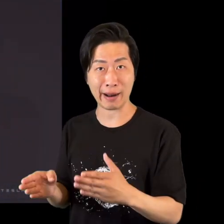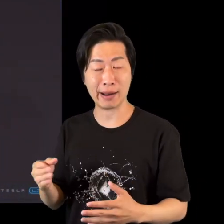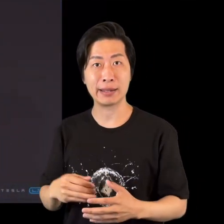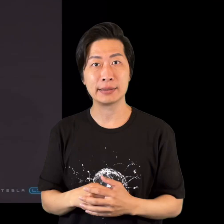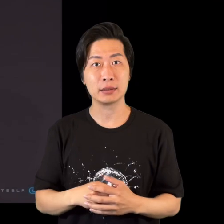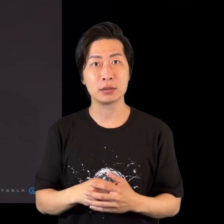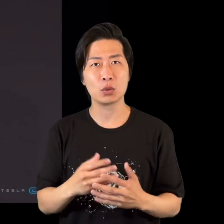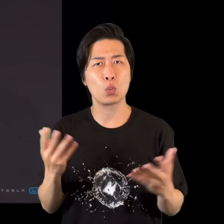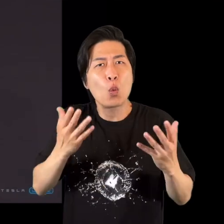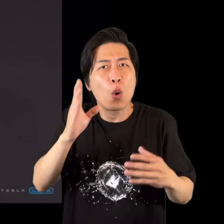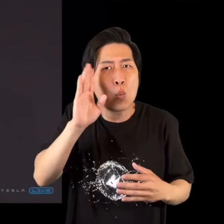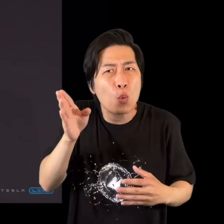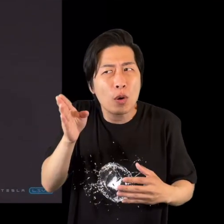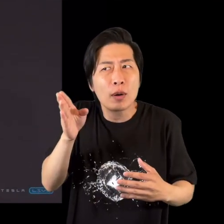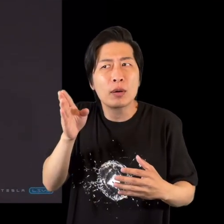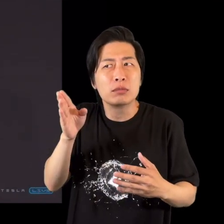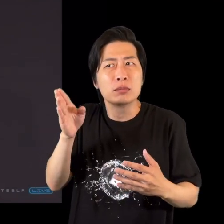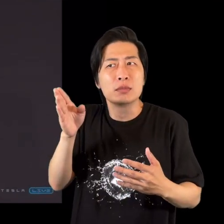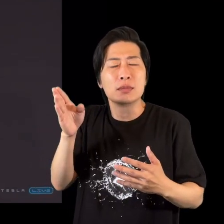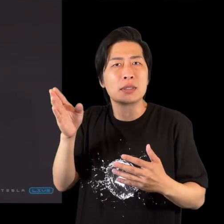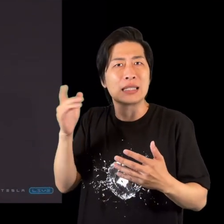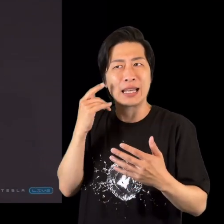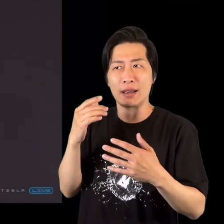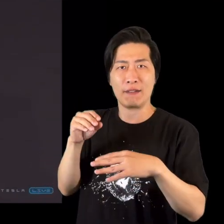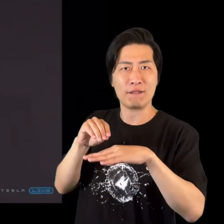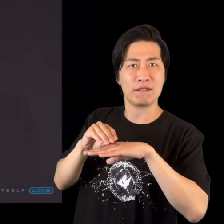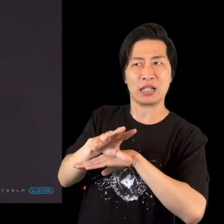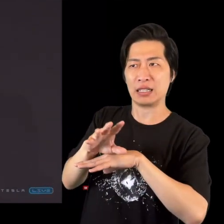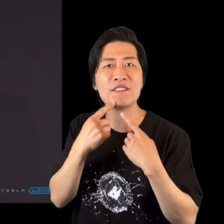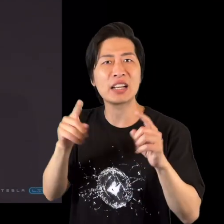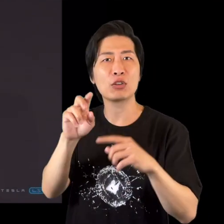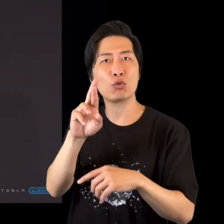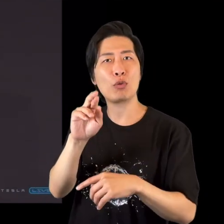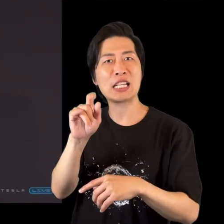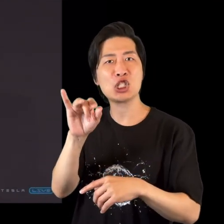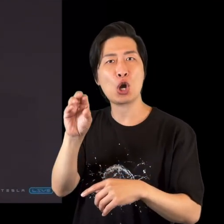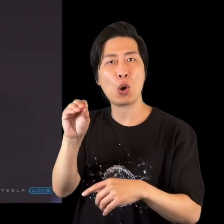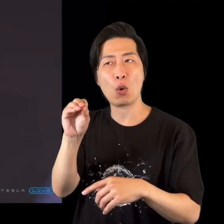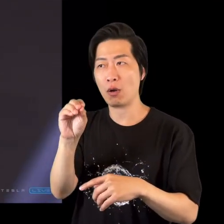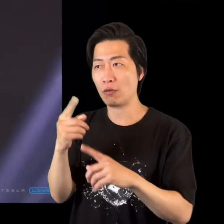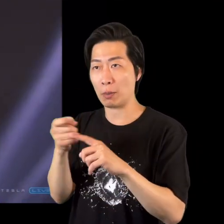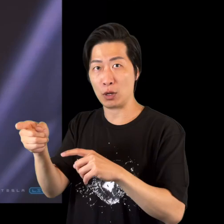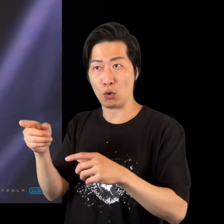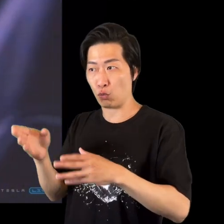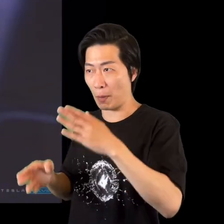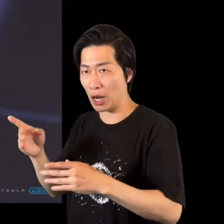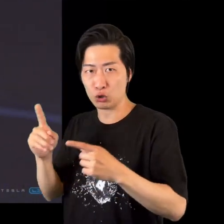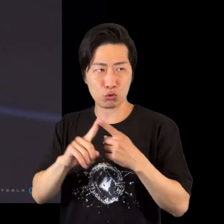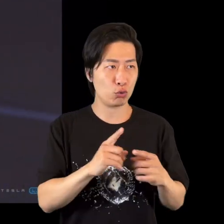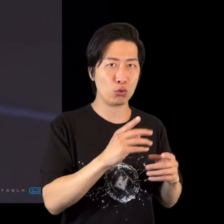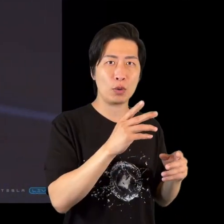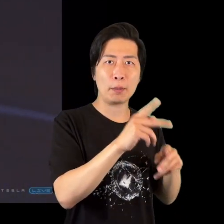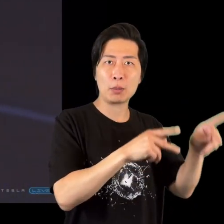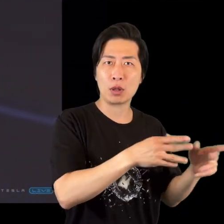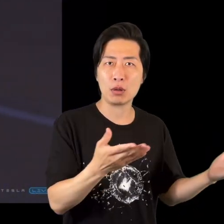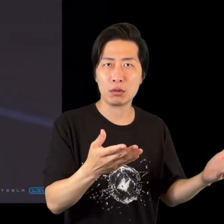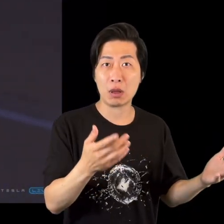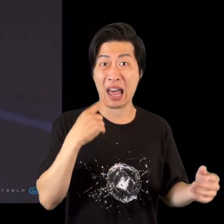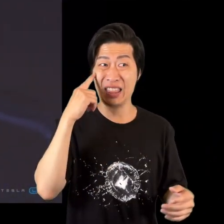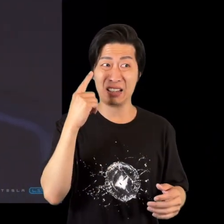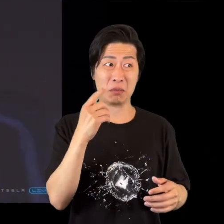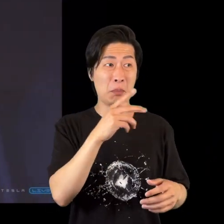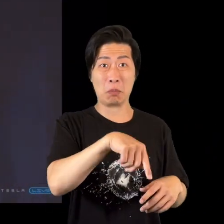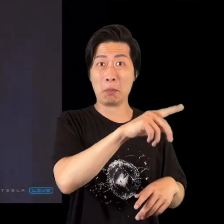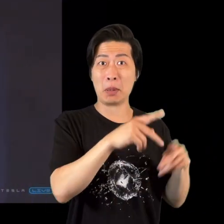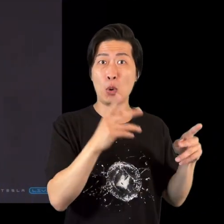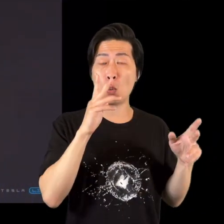humanoid robot, what would be the effective ratio of humanoid robots to humans? Because I